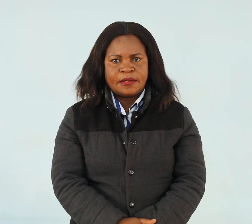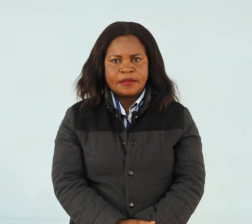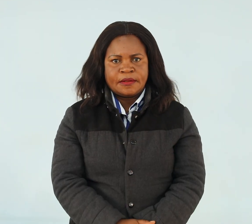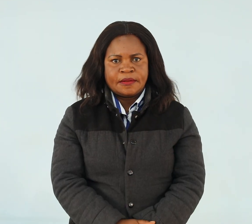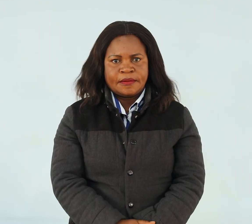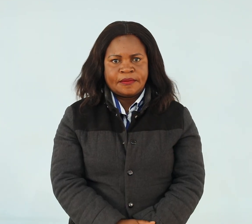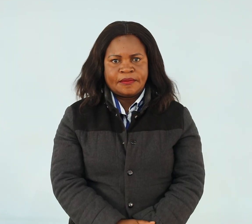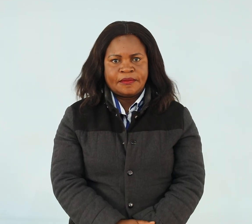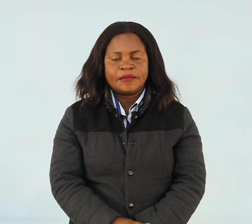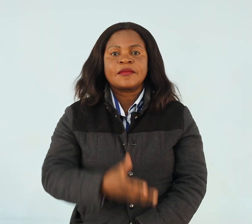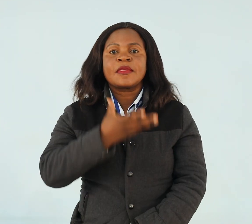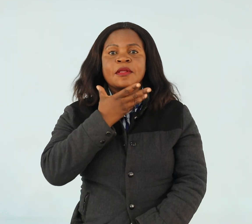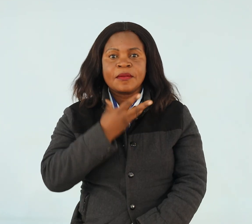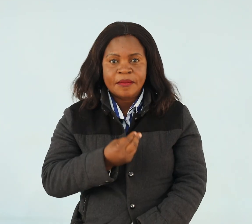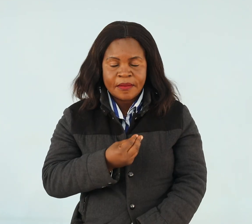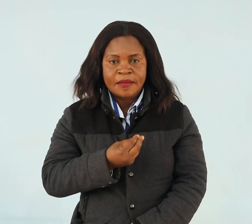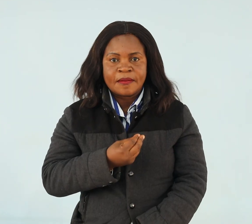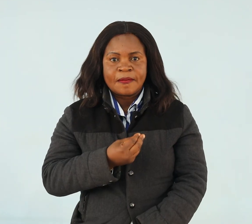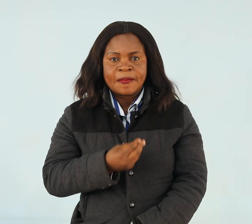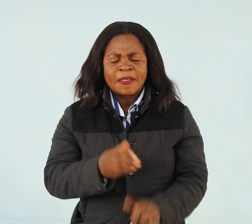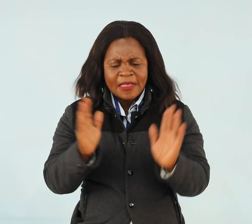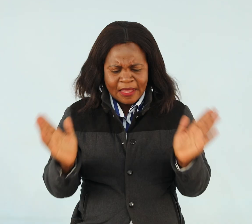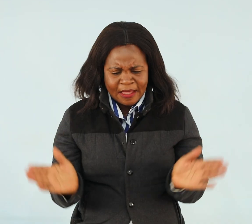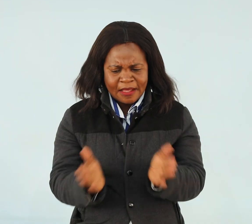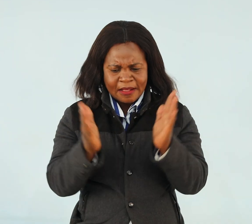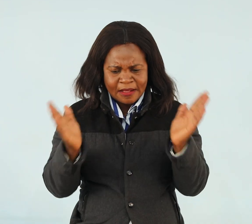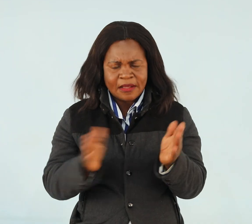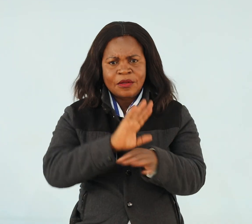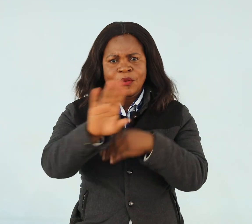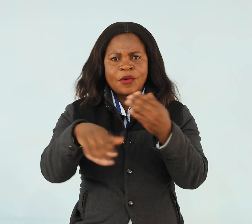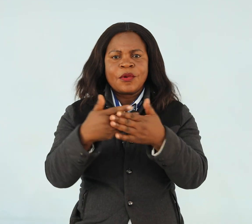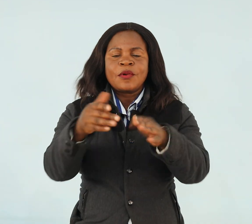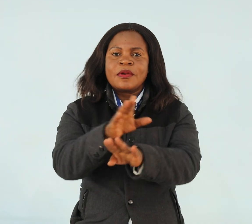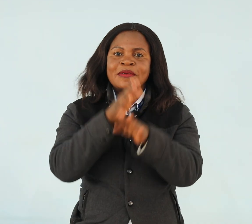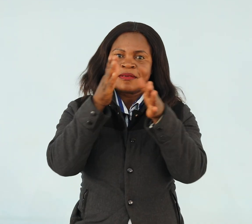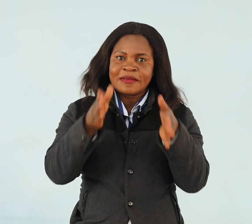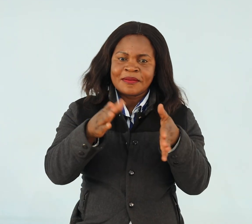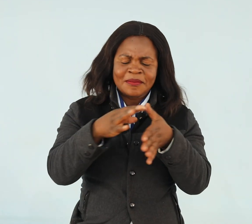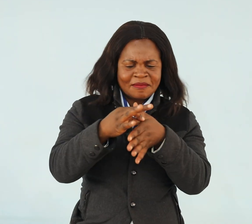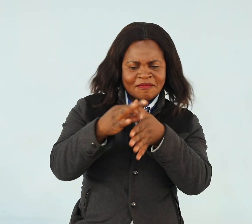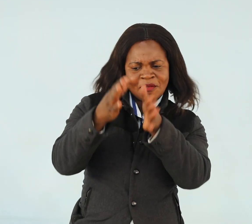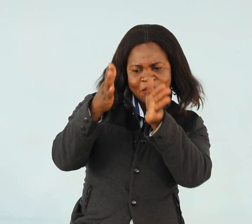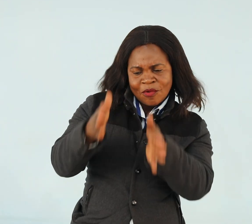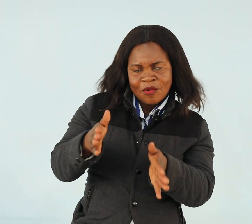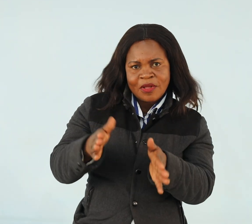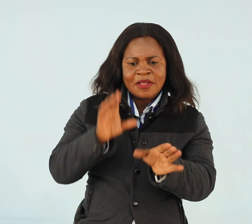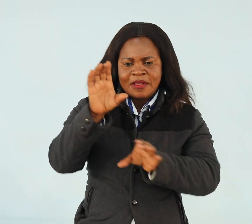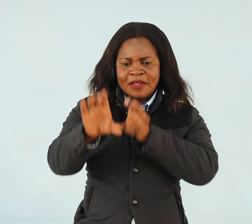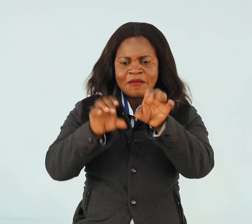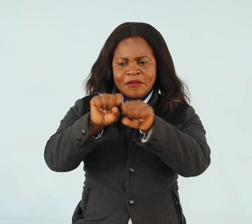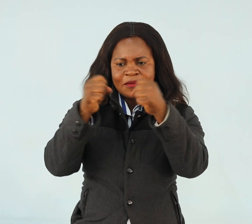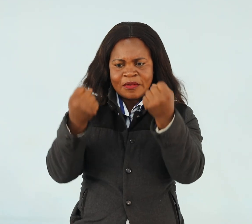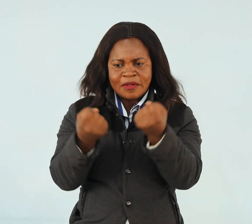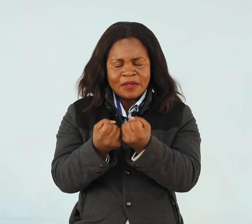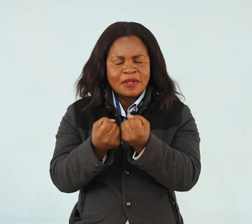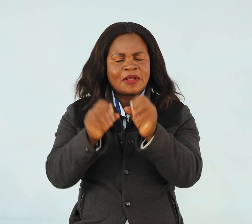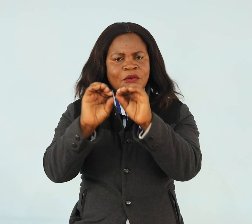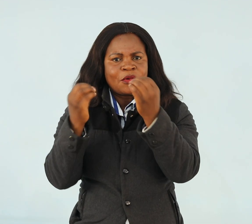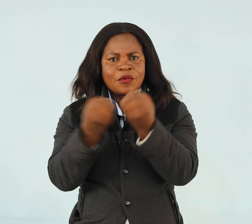The Commission encourages all citizens, stakeholders, civil society organizations, professional